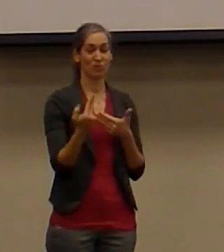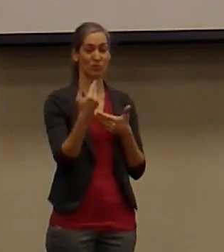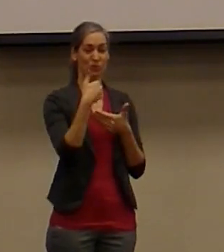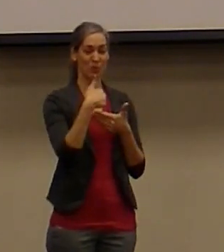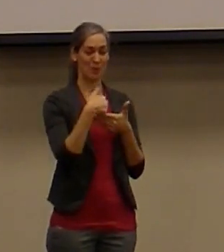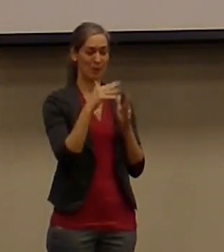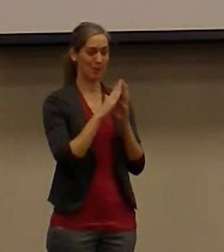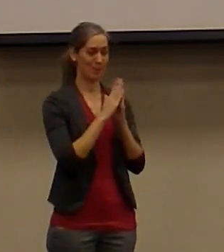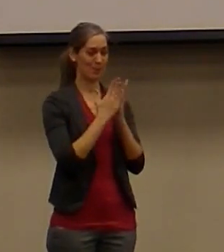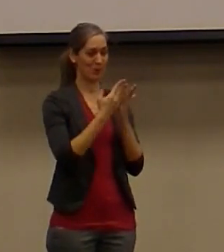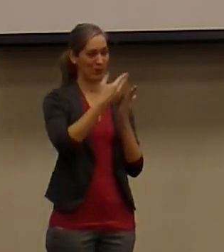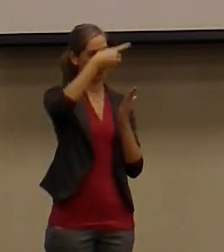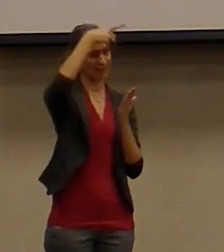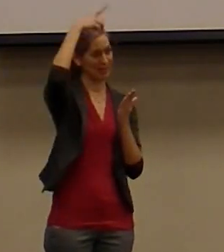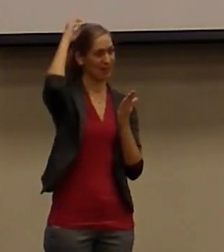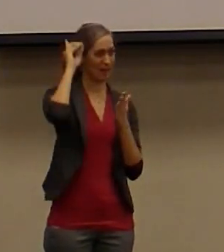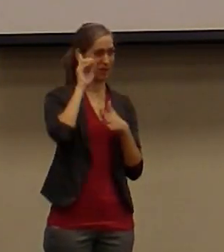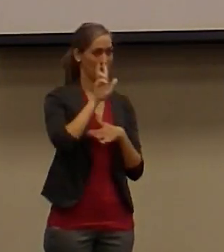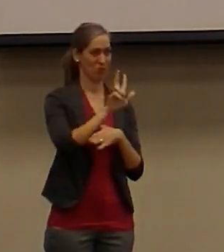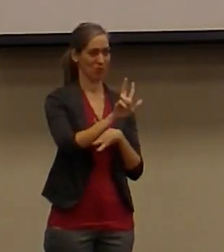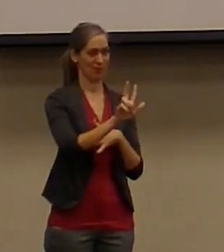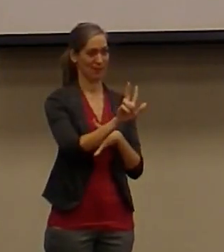Me in the book of Daniel, chapter 3.